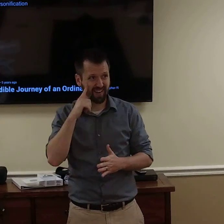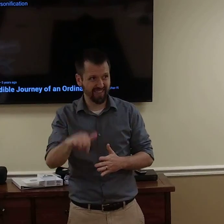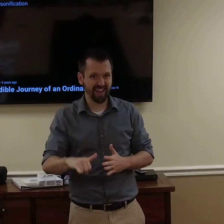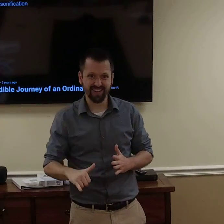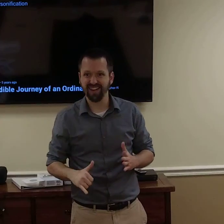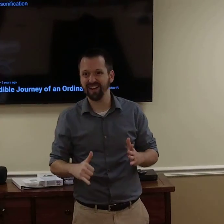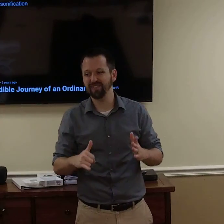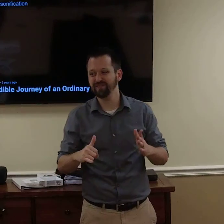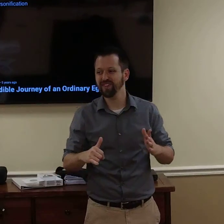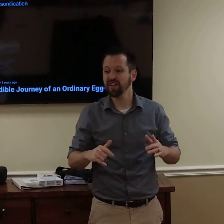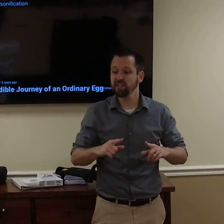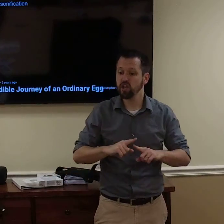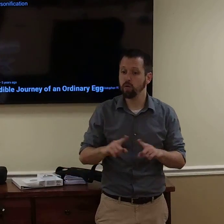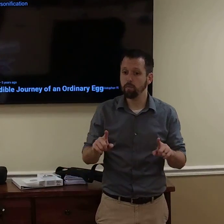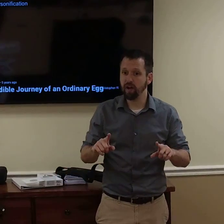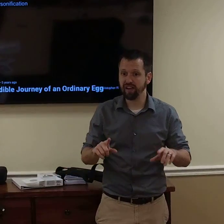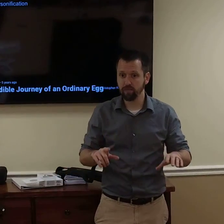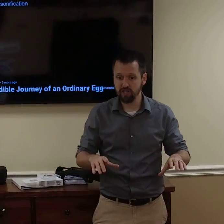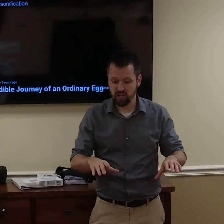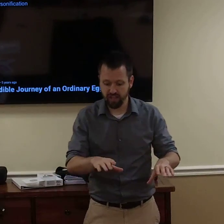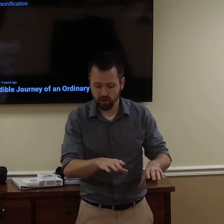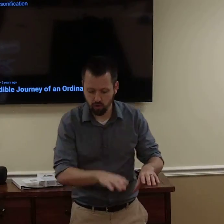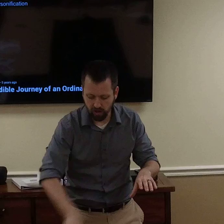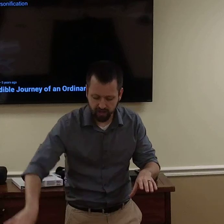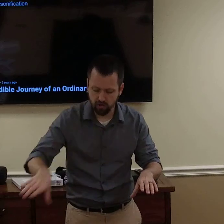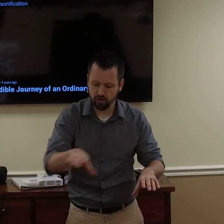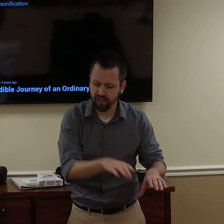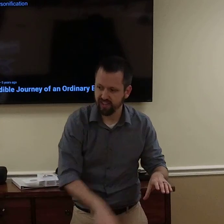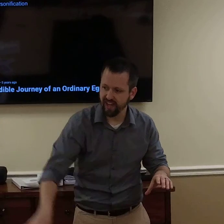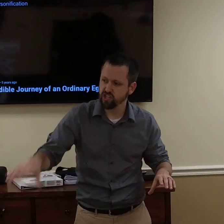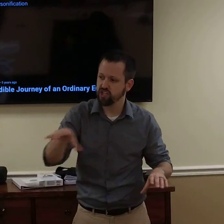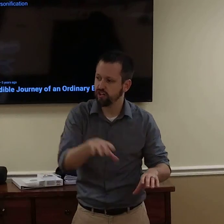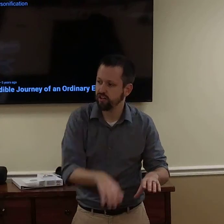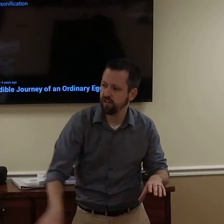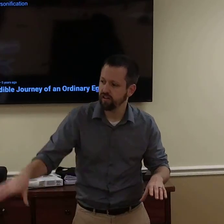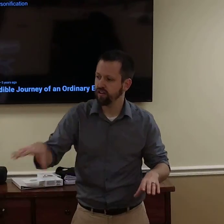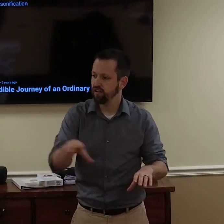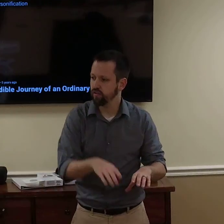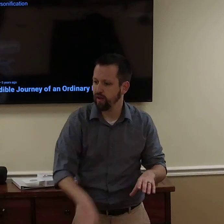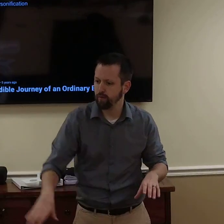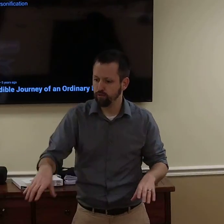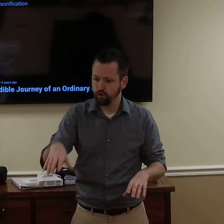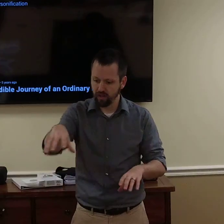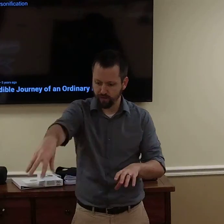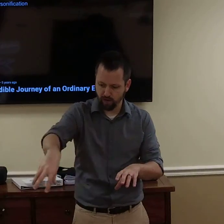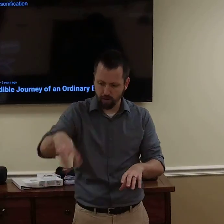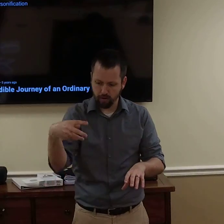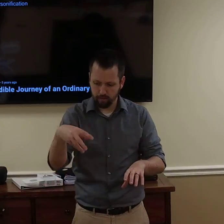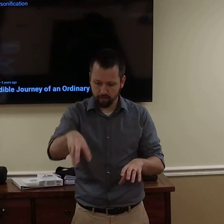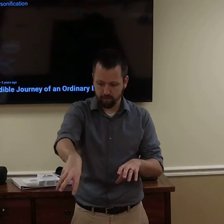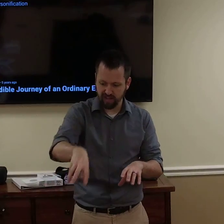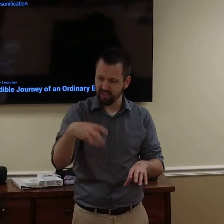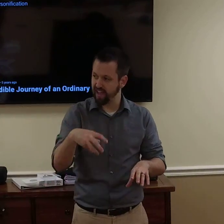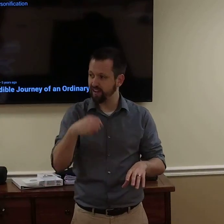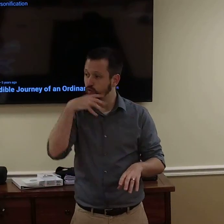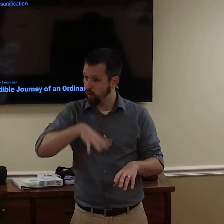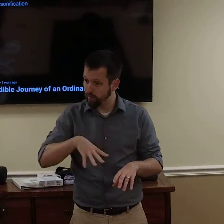that. But especially like the whole, you had the cashier, sliding him through, you had the farmer taking the eggs, the woman,